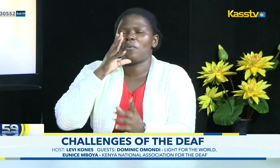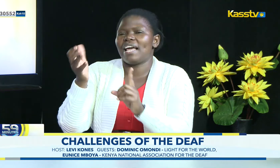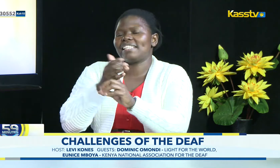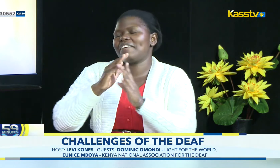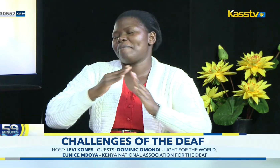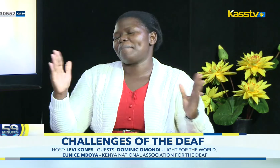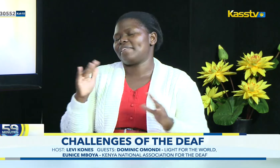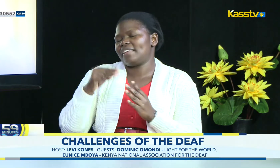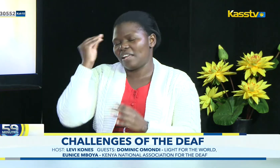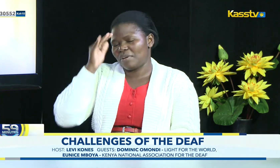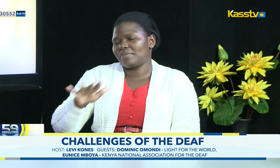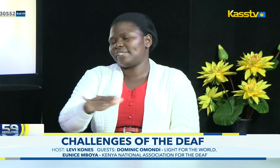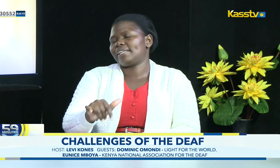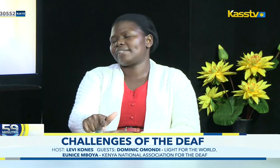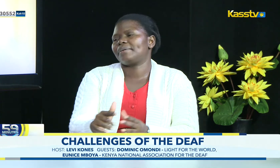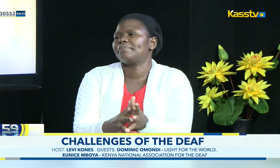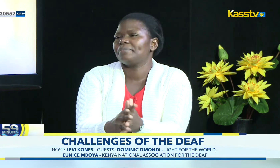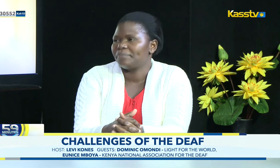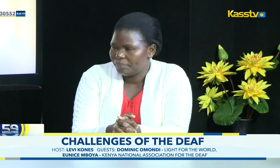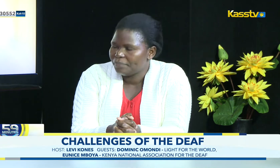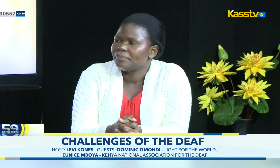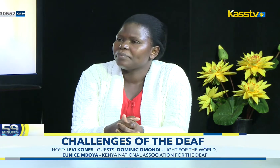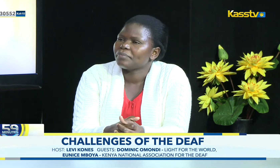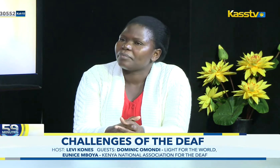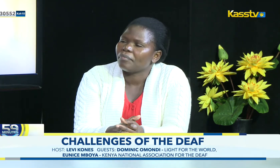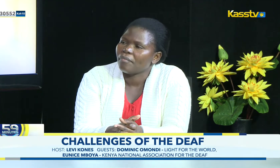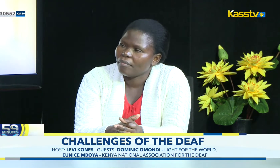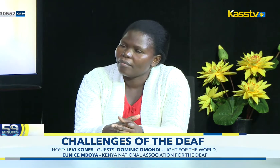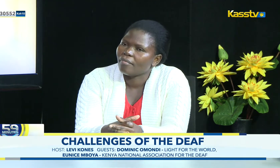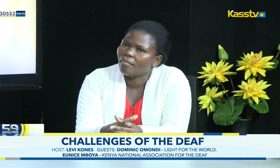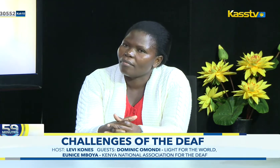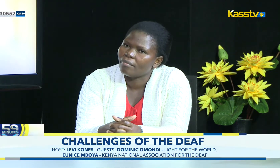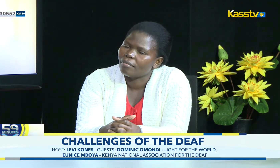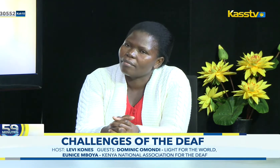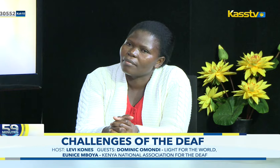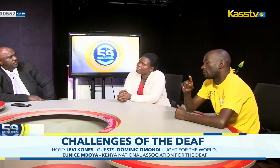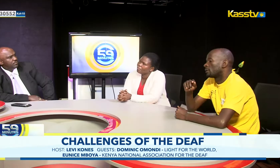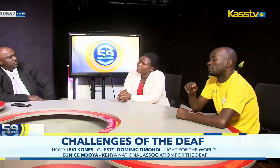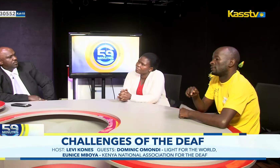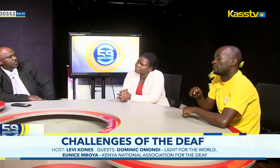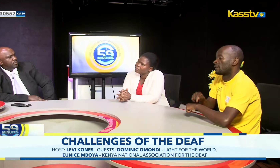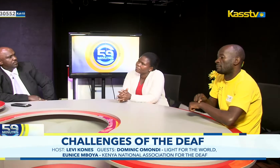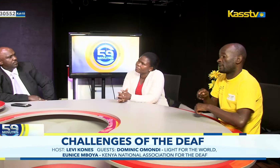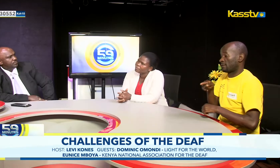hard, very, very fast. I think that is what I'll say on education, Yes, Dominic.